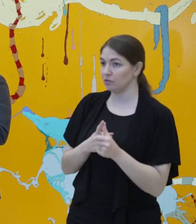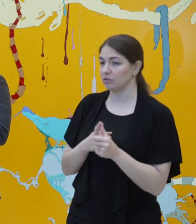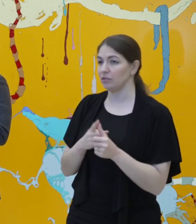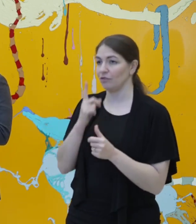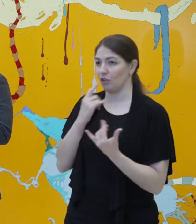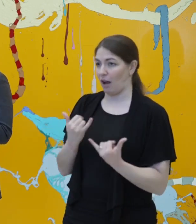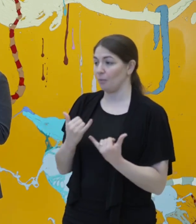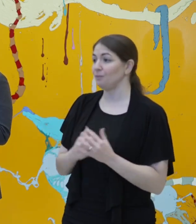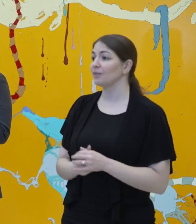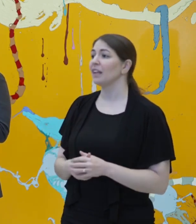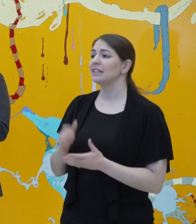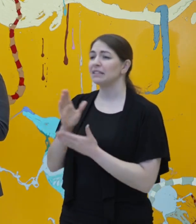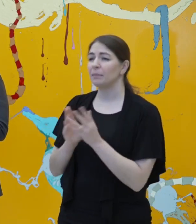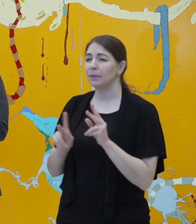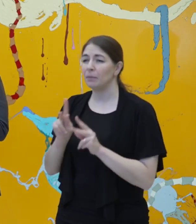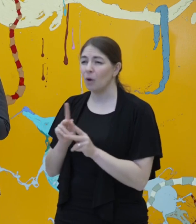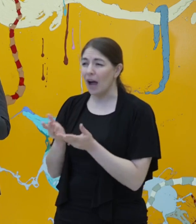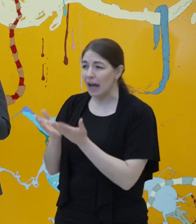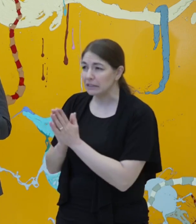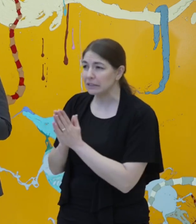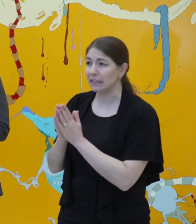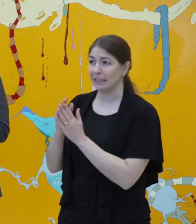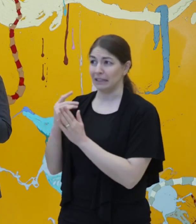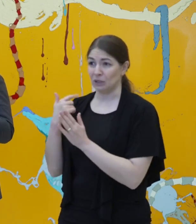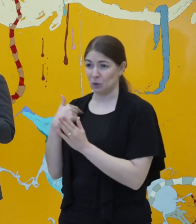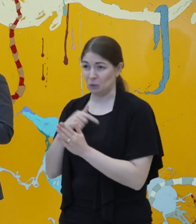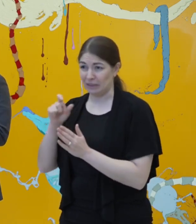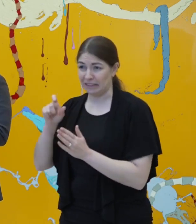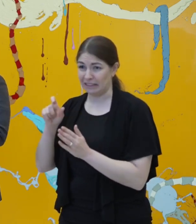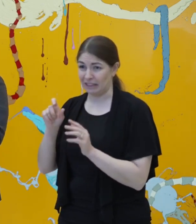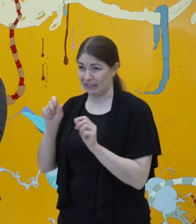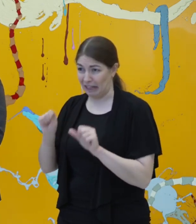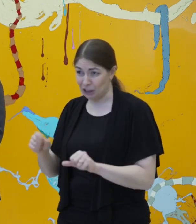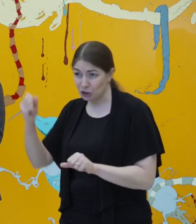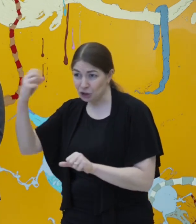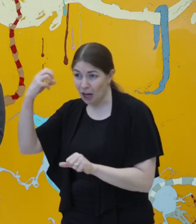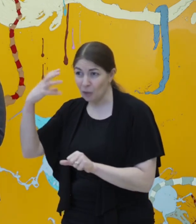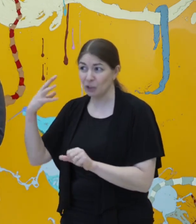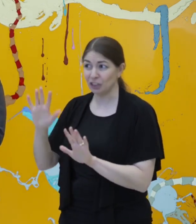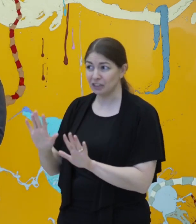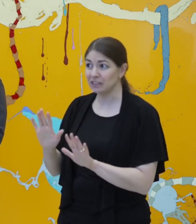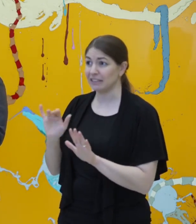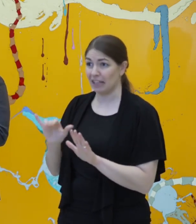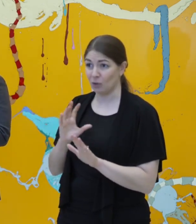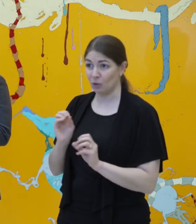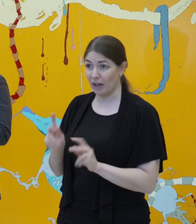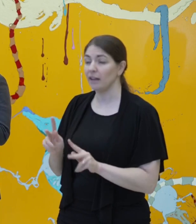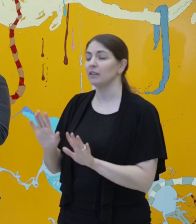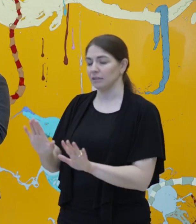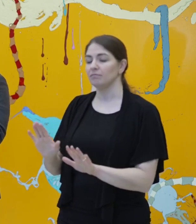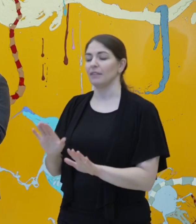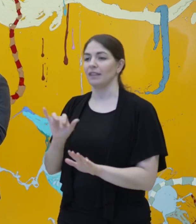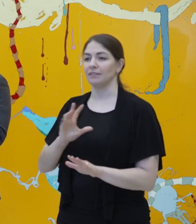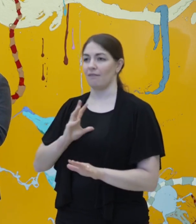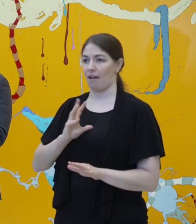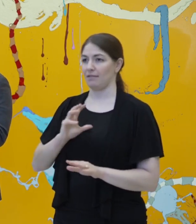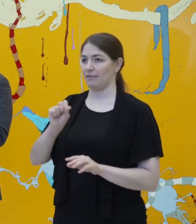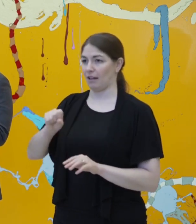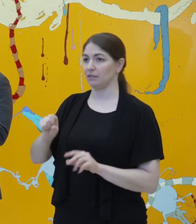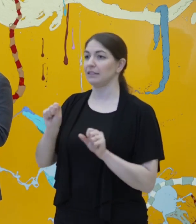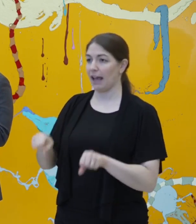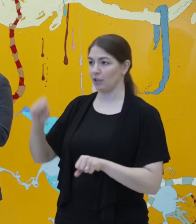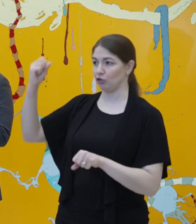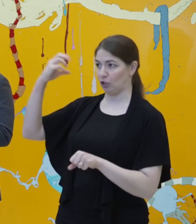anecdotes of people actually going and getting bottled water to shower in. That is not needed. The water coming through the pipes, whatever, that low risk